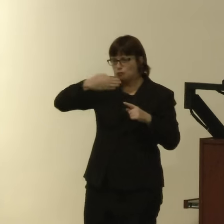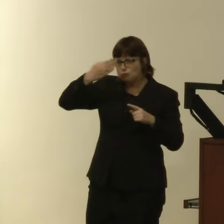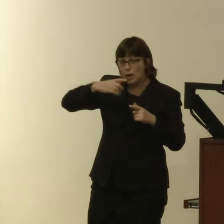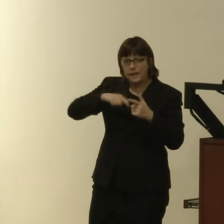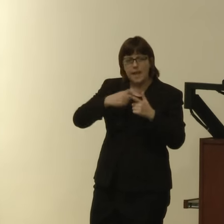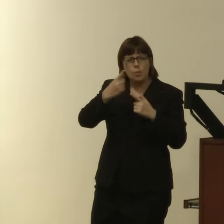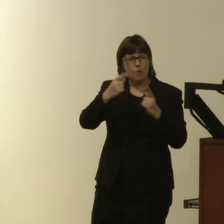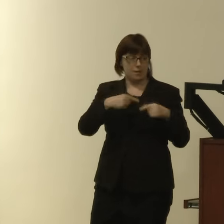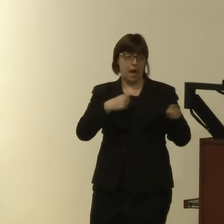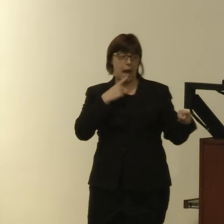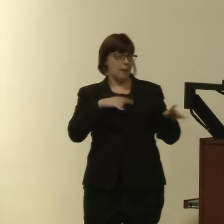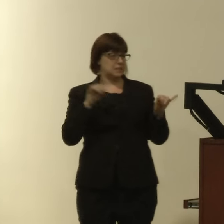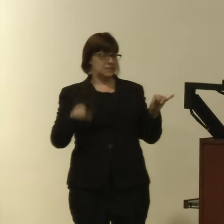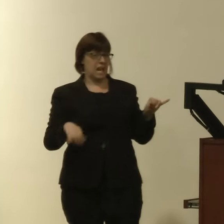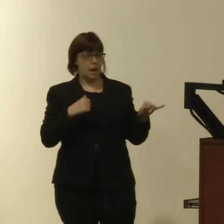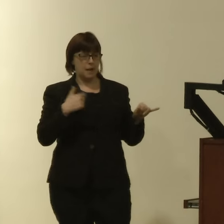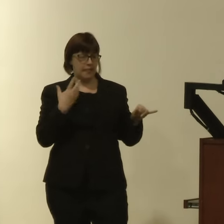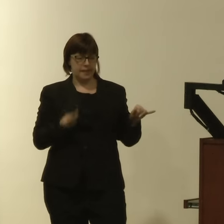I'm not going anywhere.